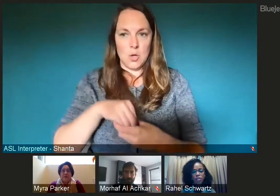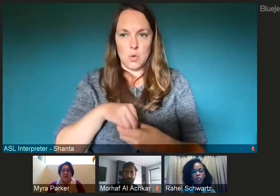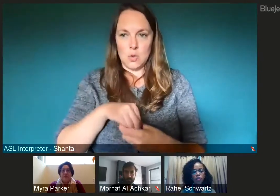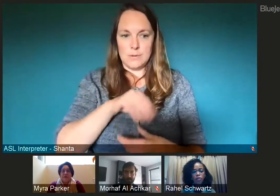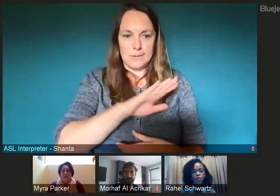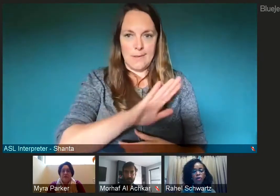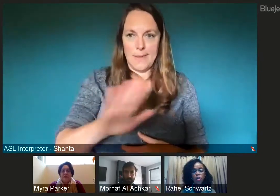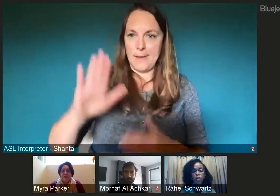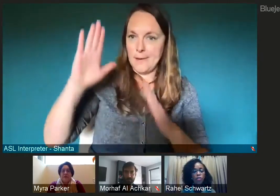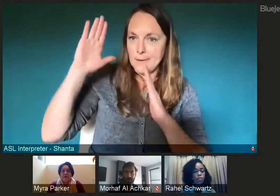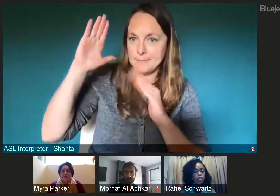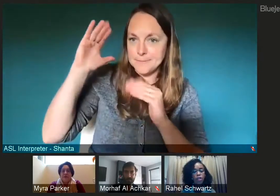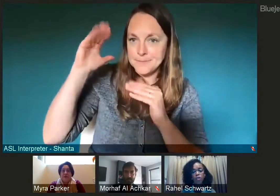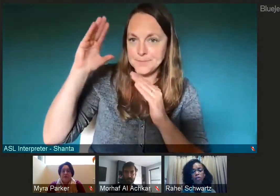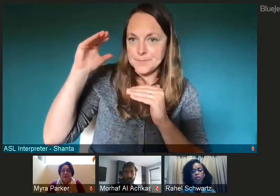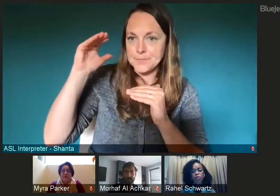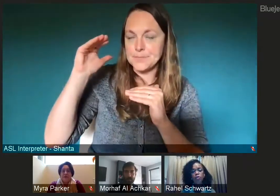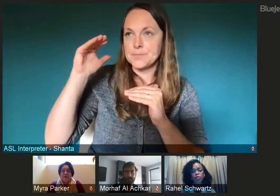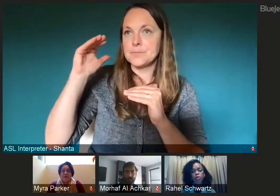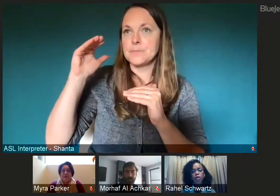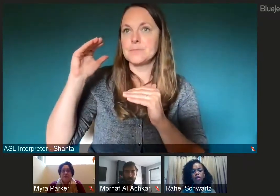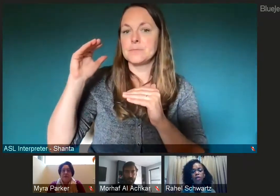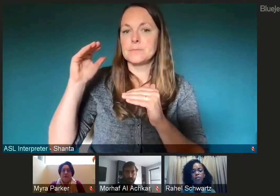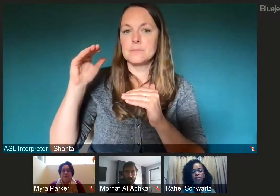expectations, concerning,